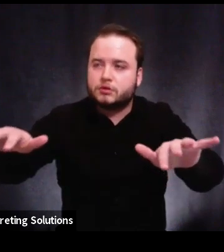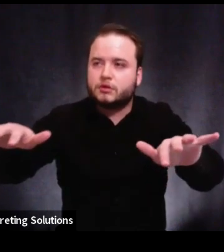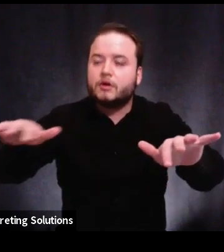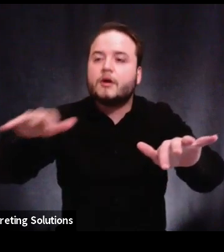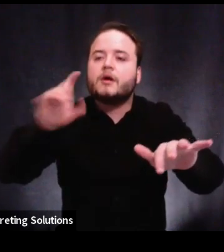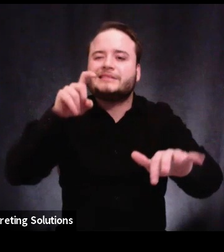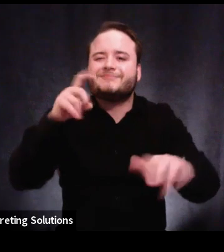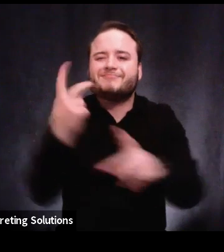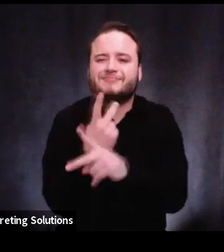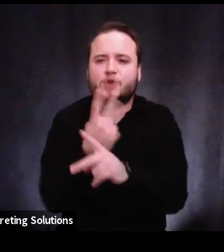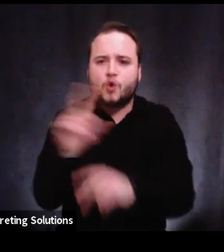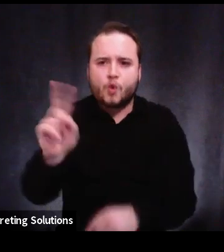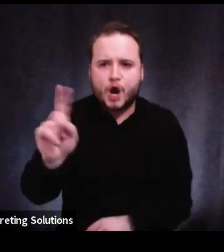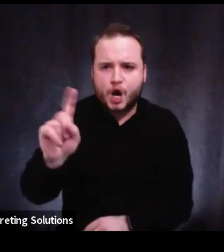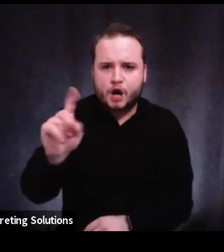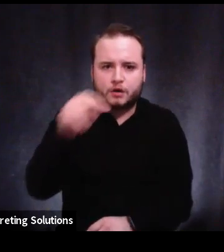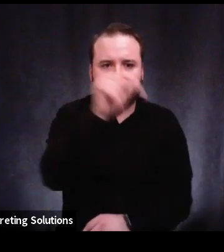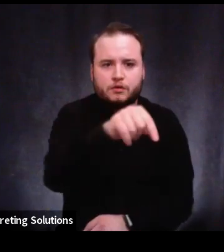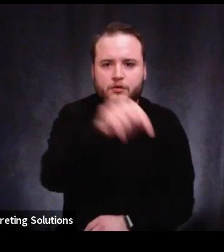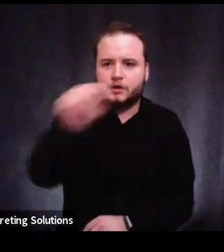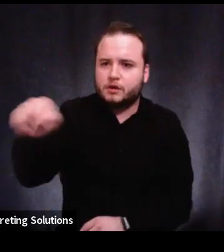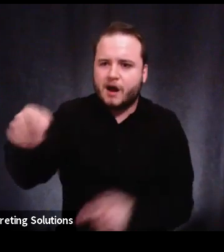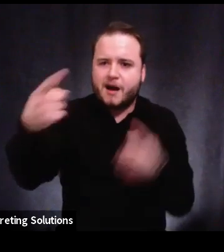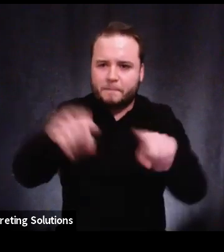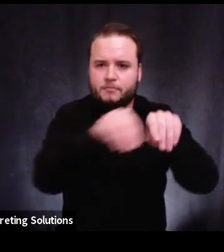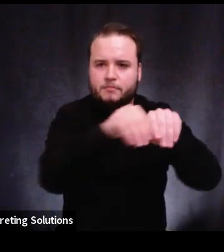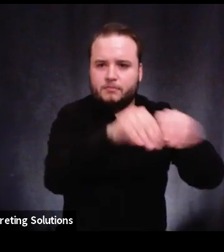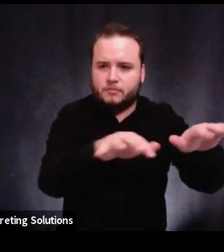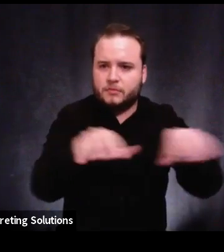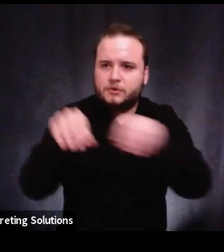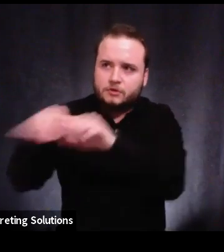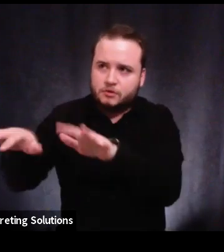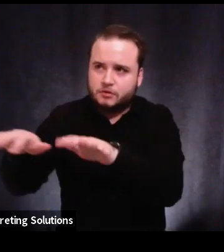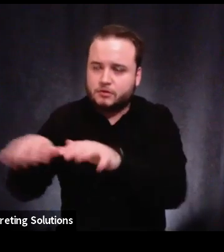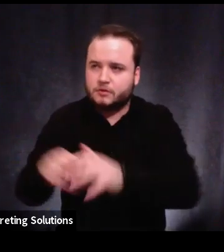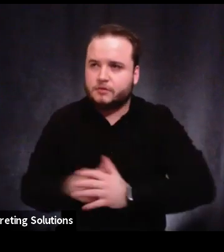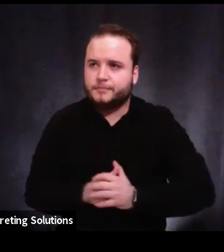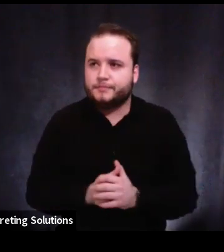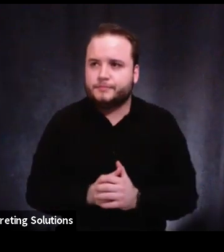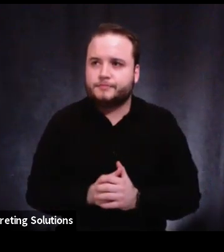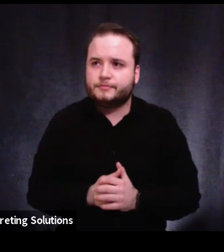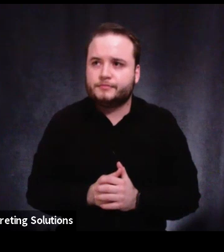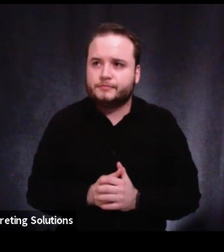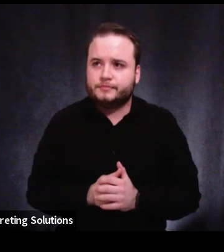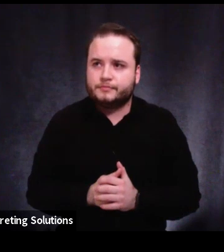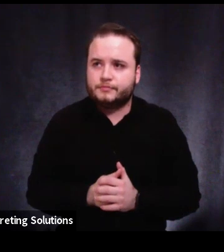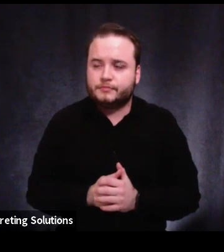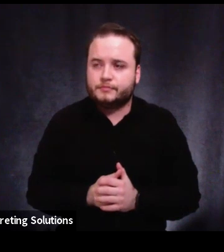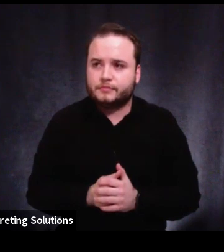naught, the degree to which the pathogen is passed on, is a function sort of